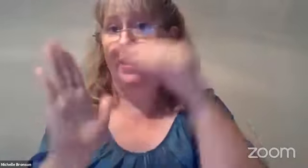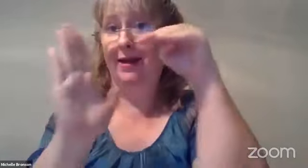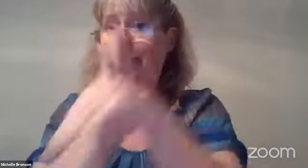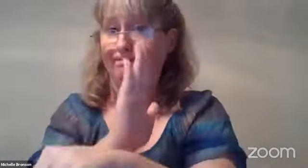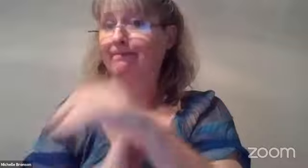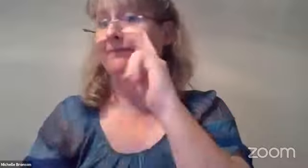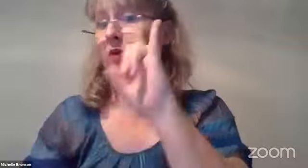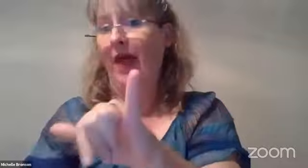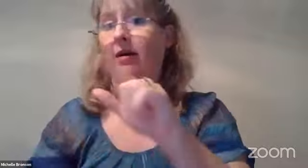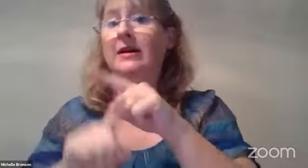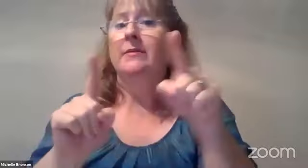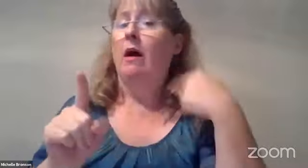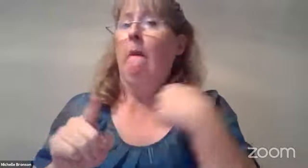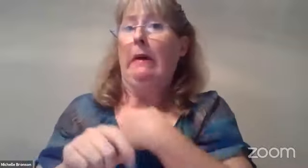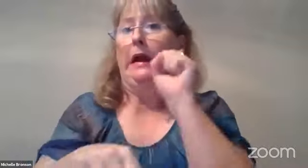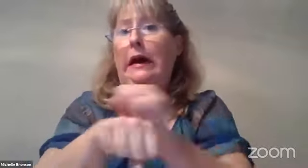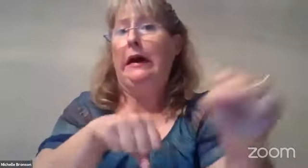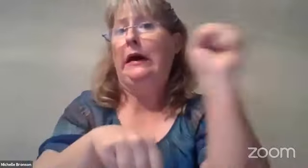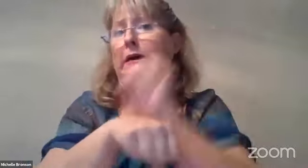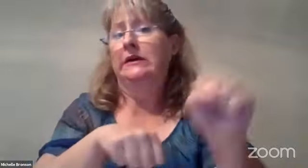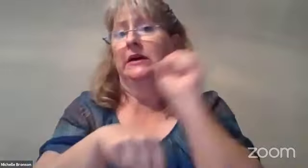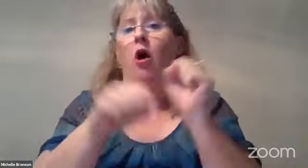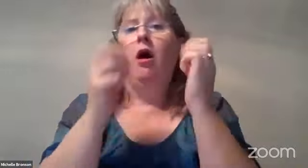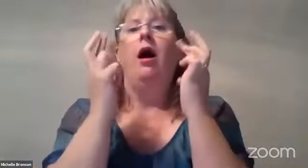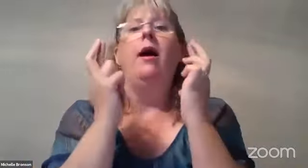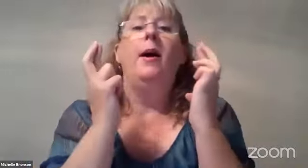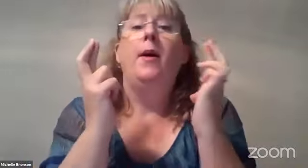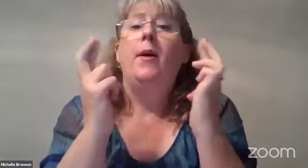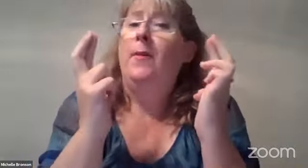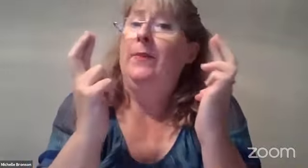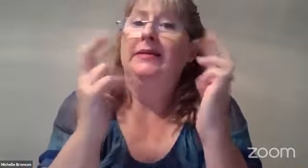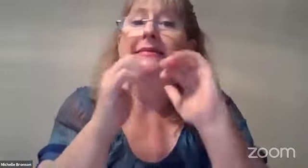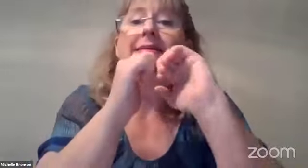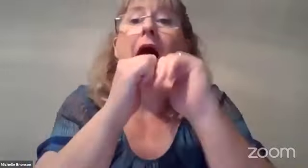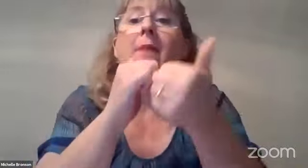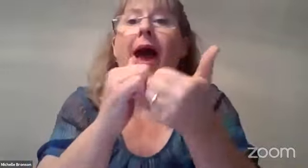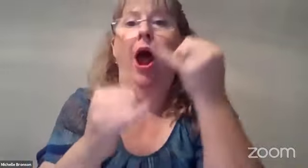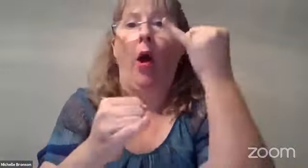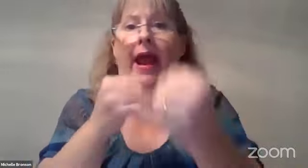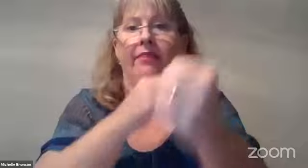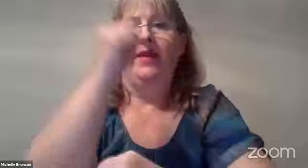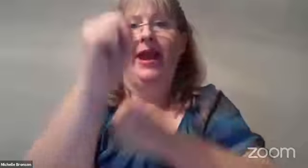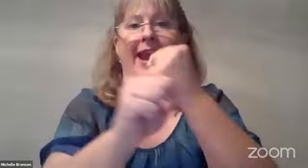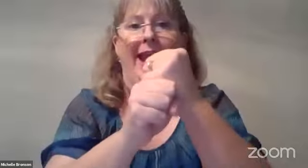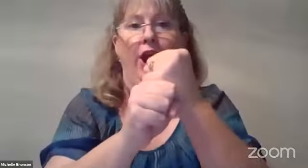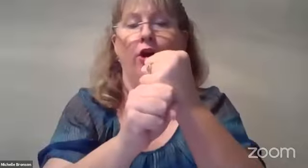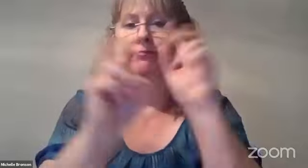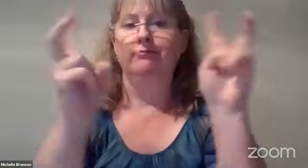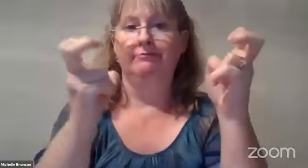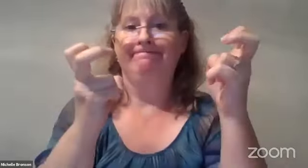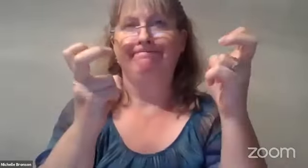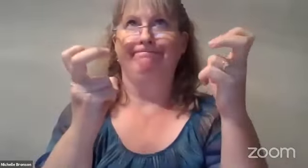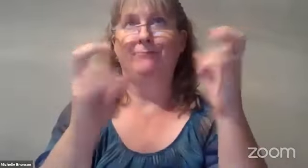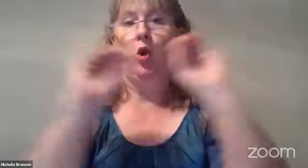interpreting revenues, and our interpreting budget has decreased significantly. We are working hard though, and hoping that